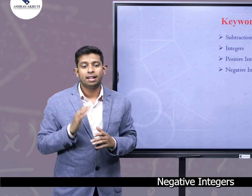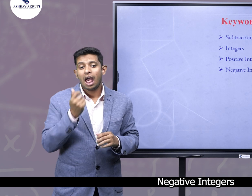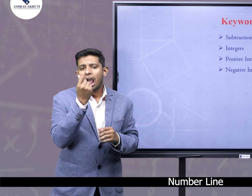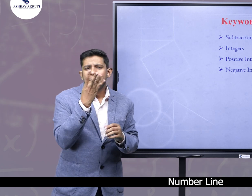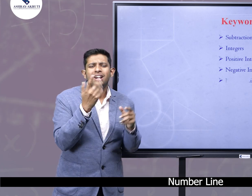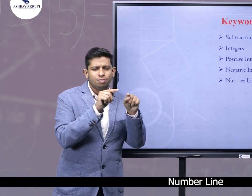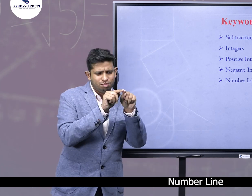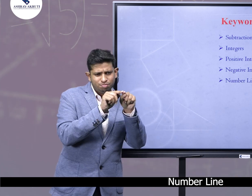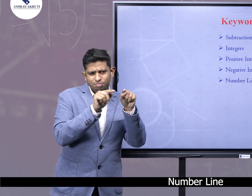number line,